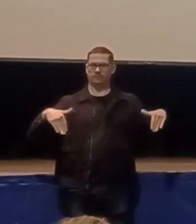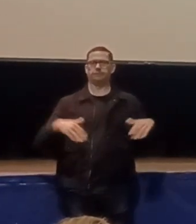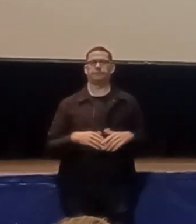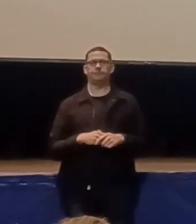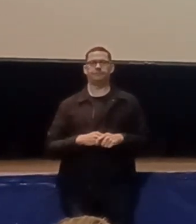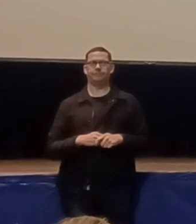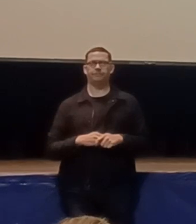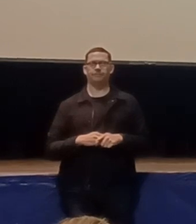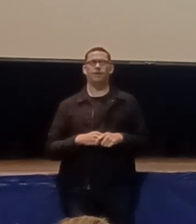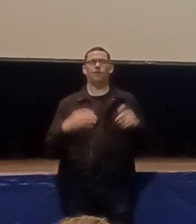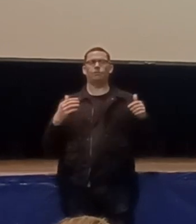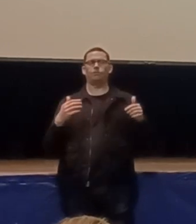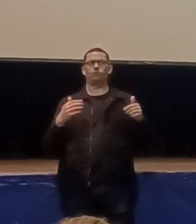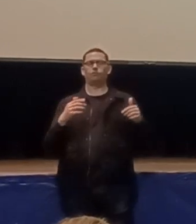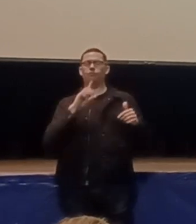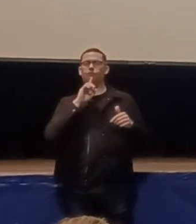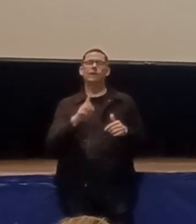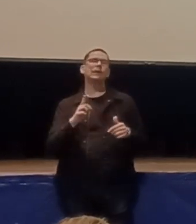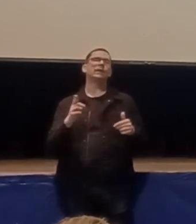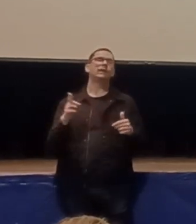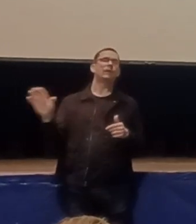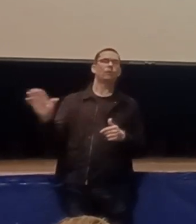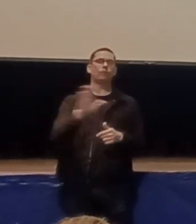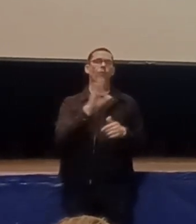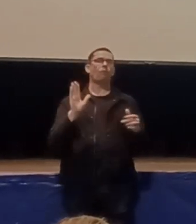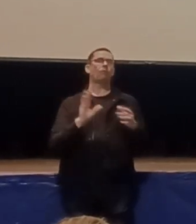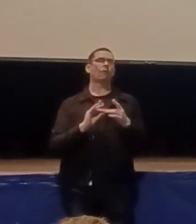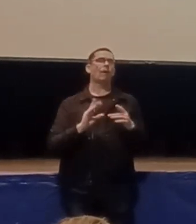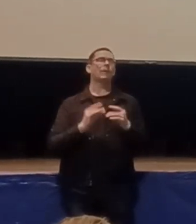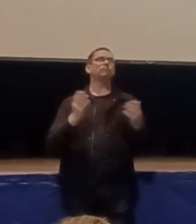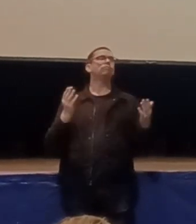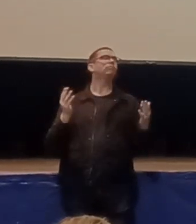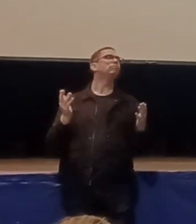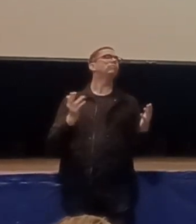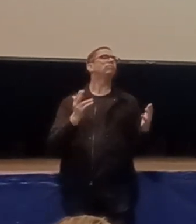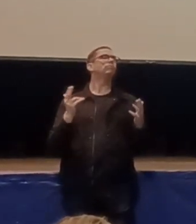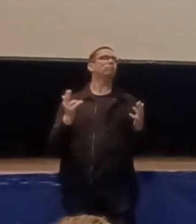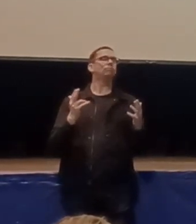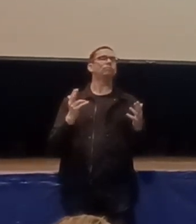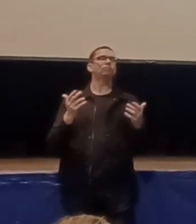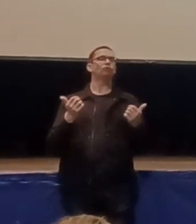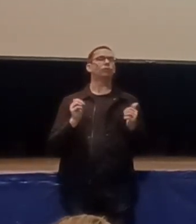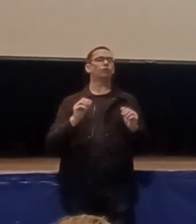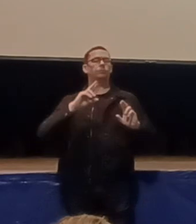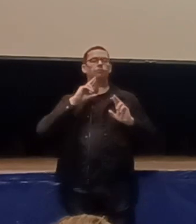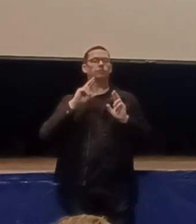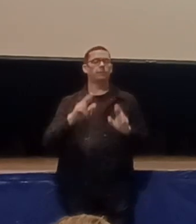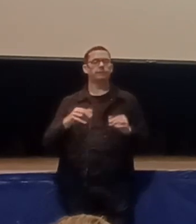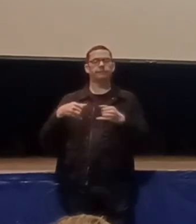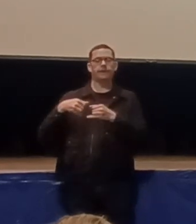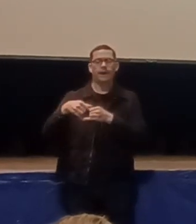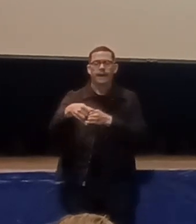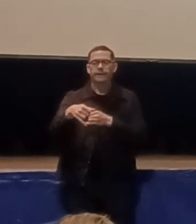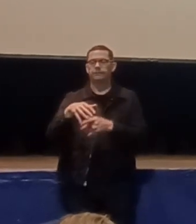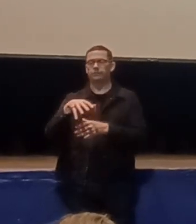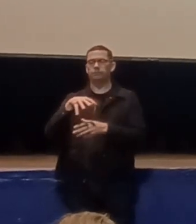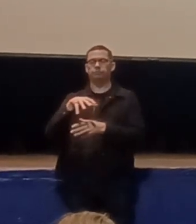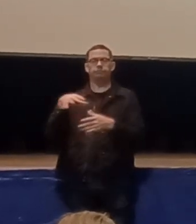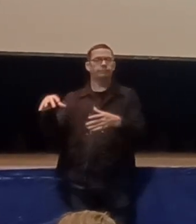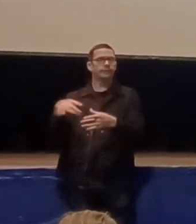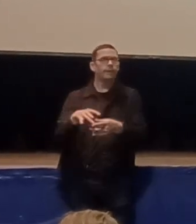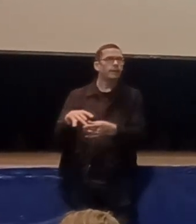taking note of the types of comments that you're making about, the responsiveness to the edge, incorporating curves, etc.